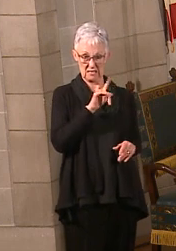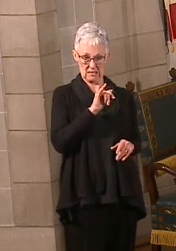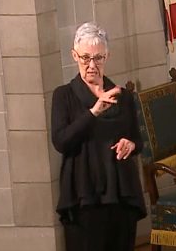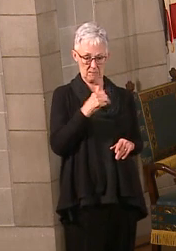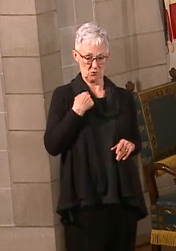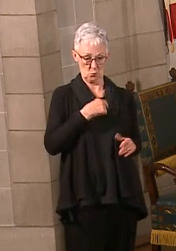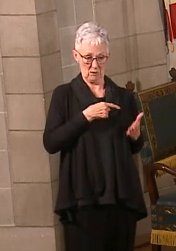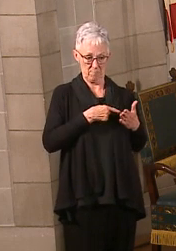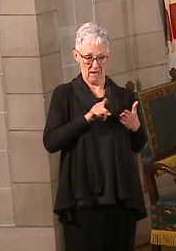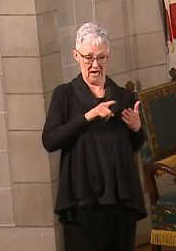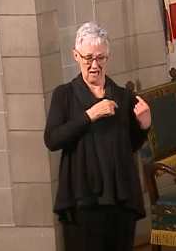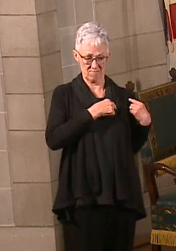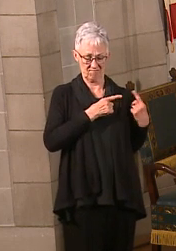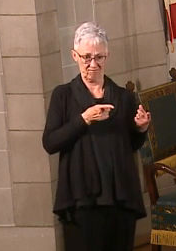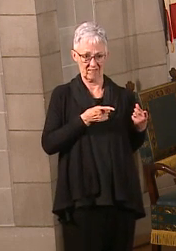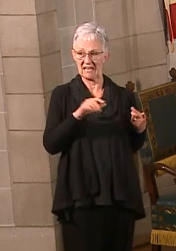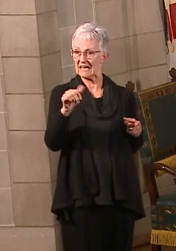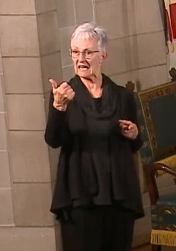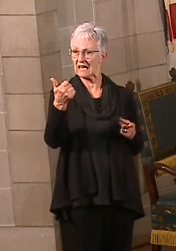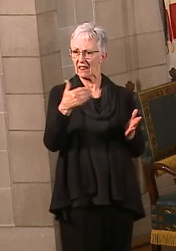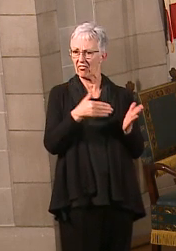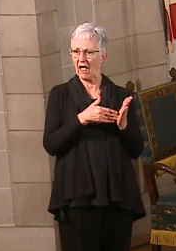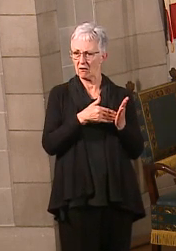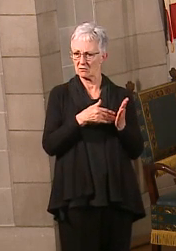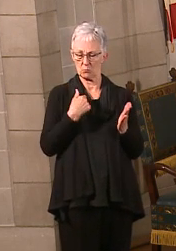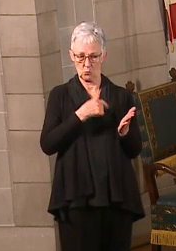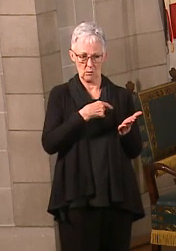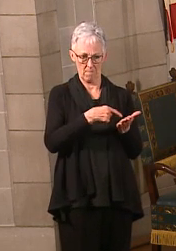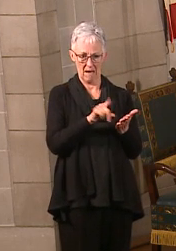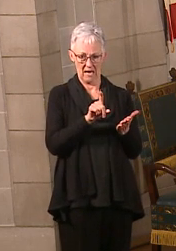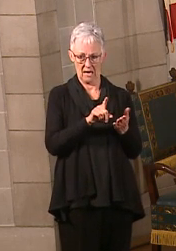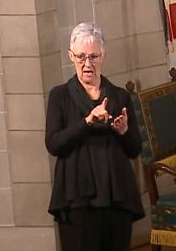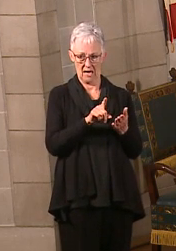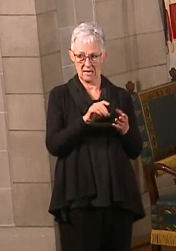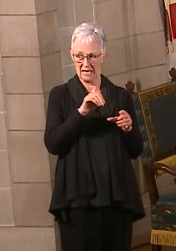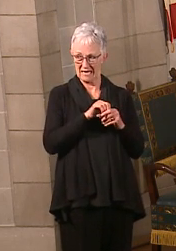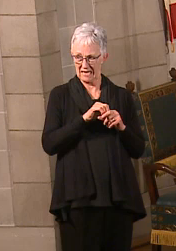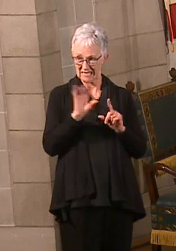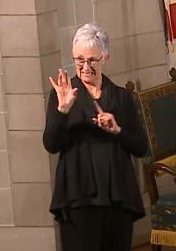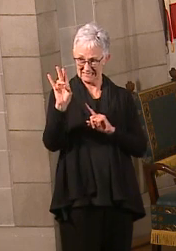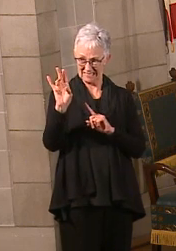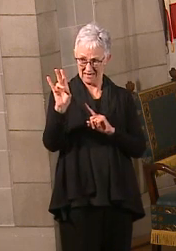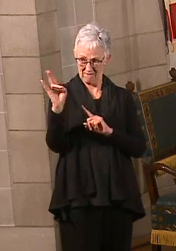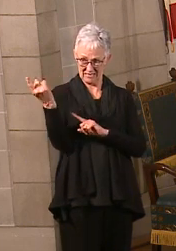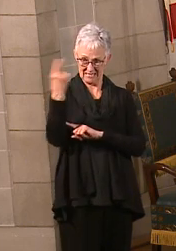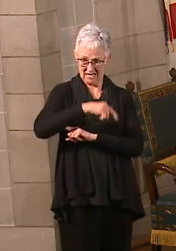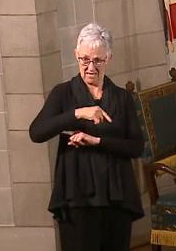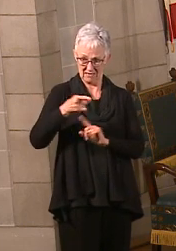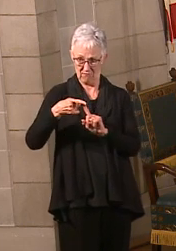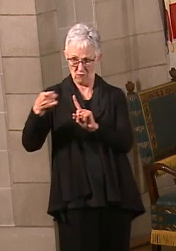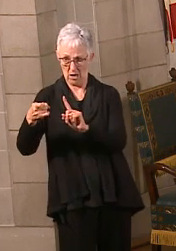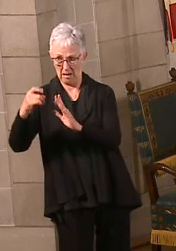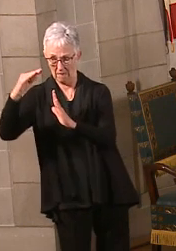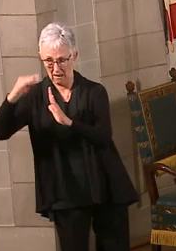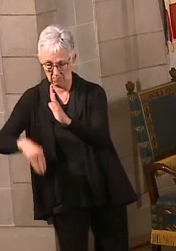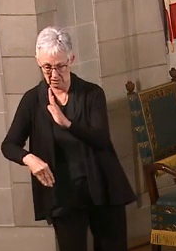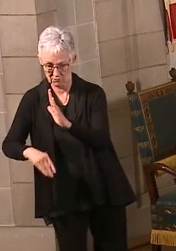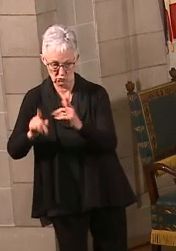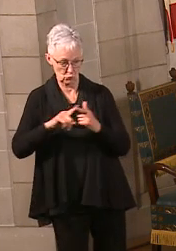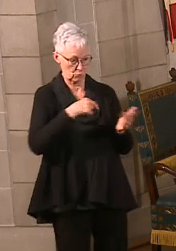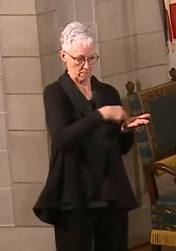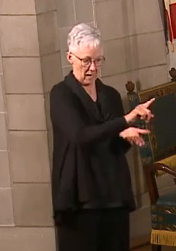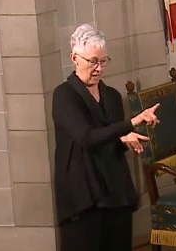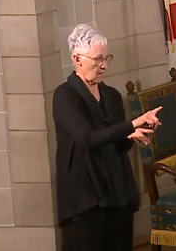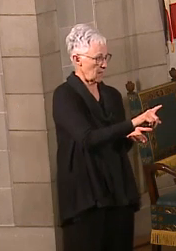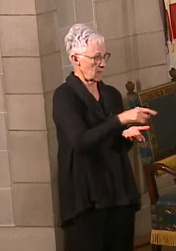Actually, over 10,000 of those are within 7 days, so we have not been slacking off. It would be foolish to say